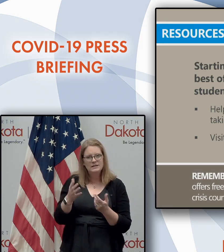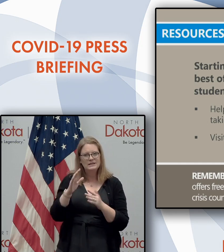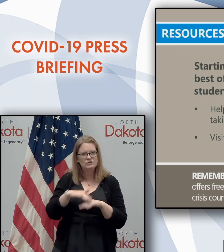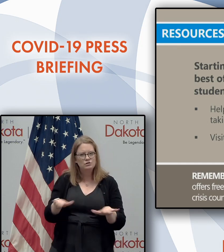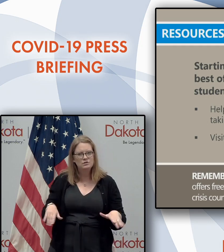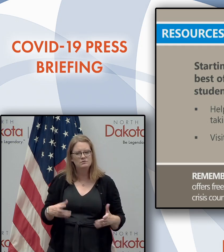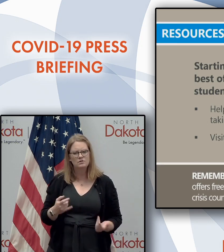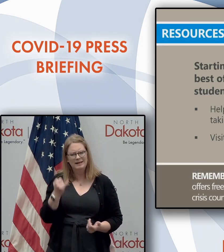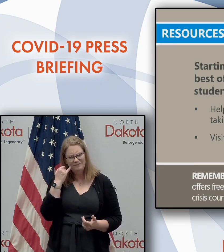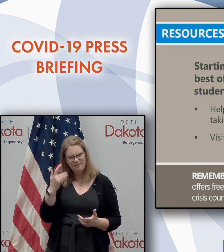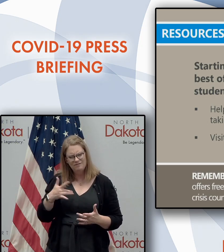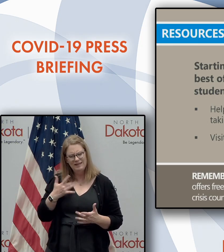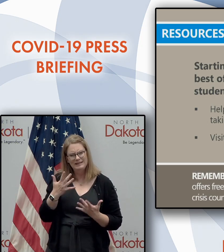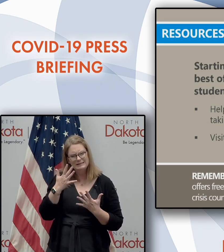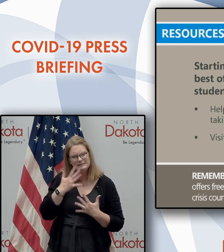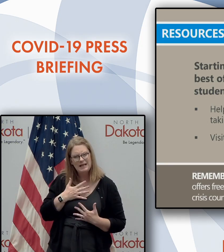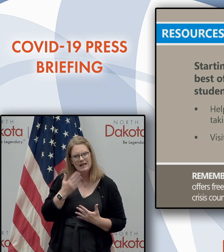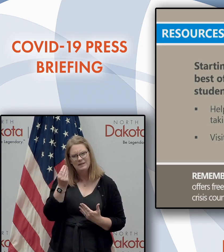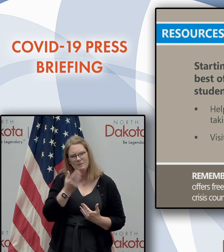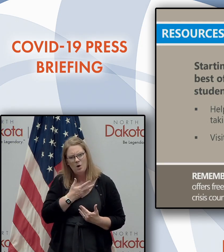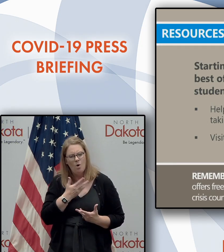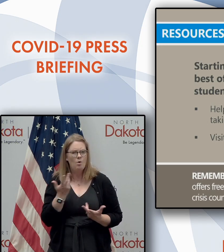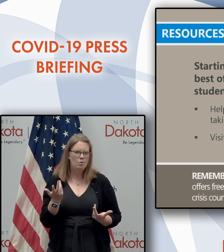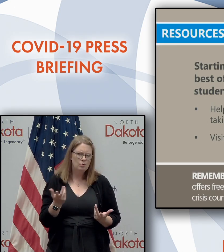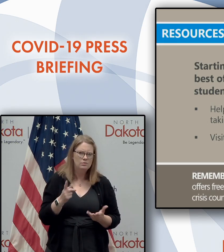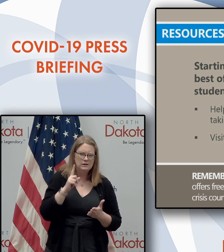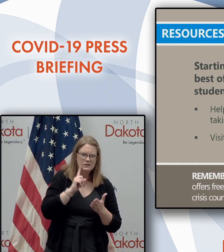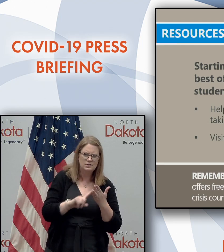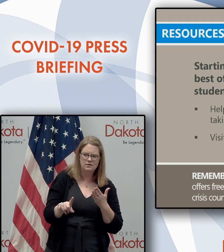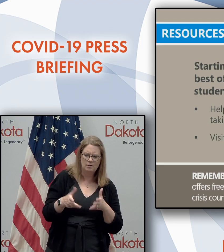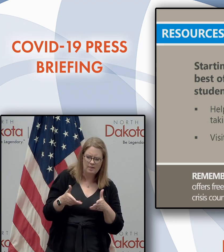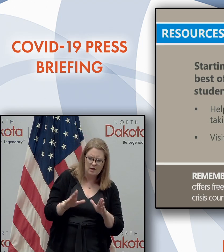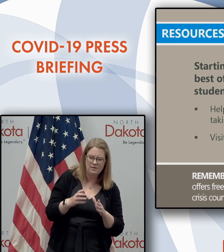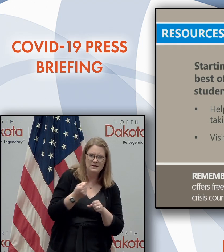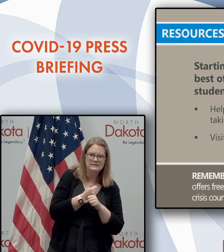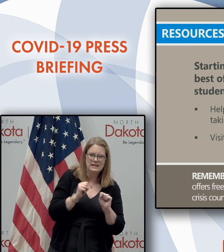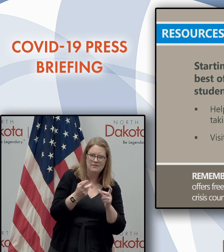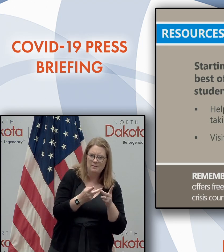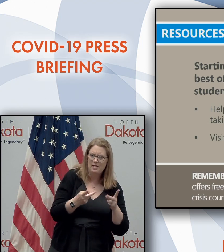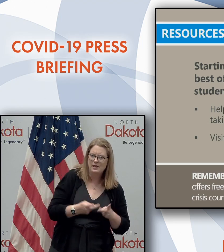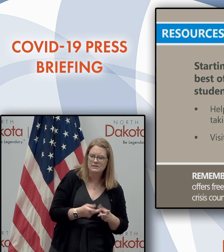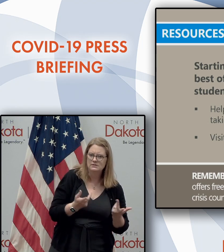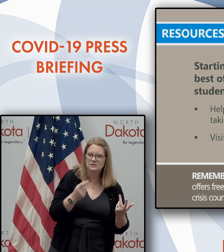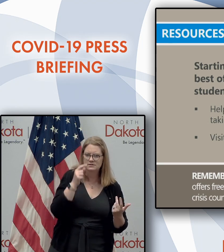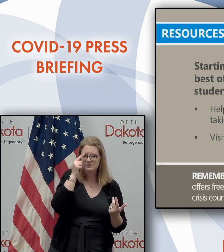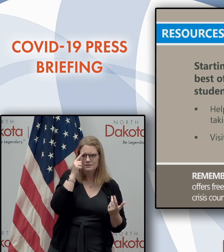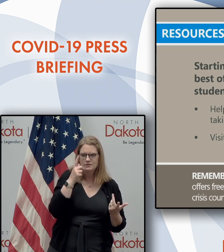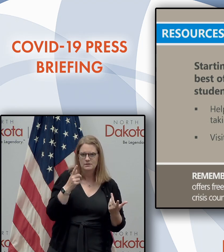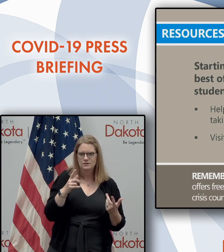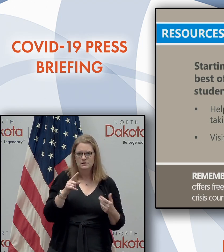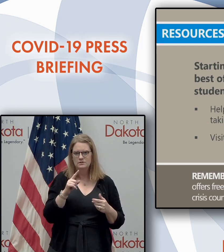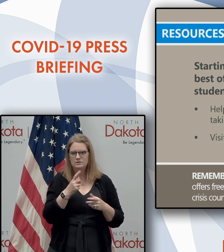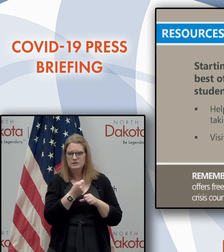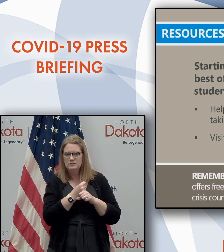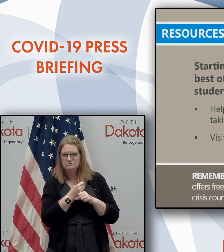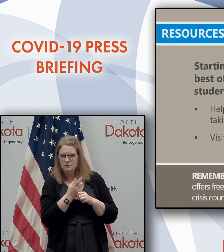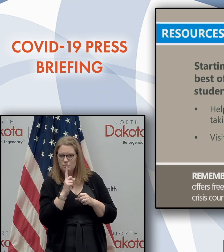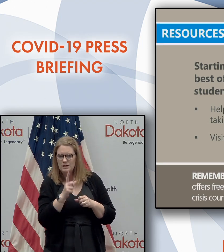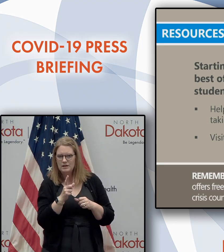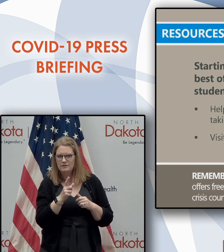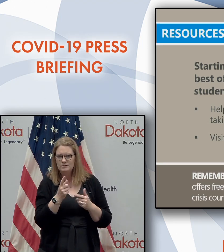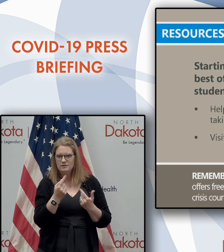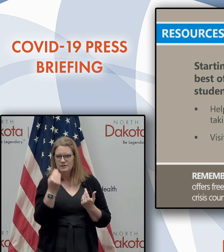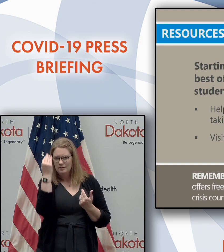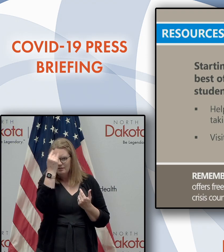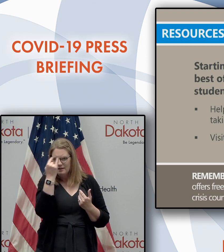their thoughts and feelings, check in with them regularly, and give them a safe place to share what they're thinking and feeling.